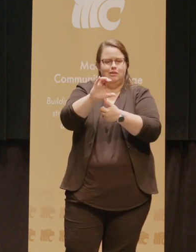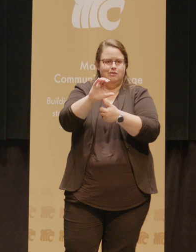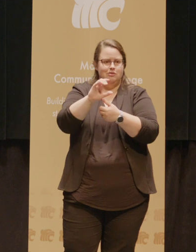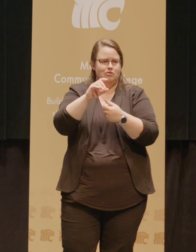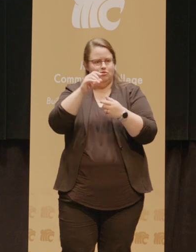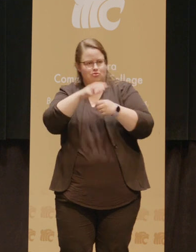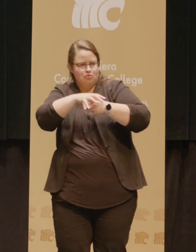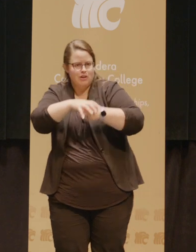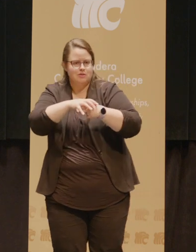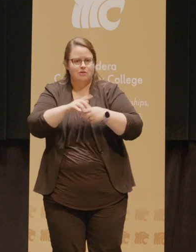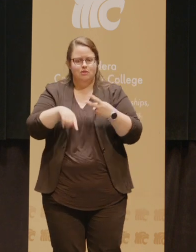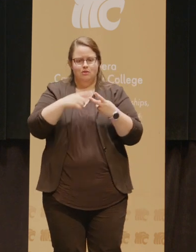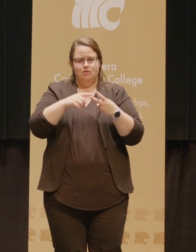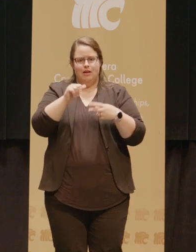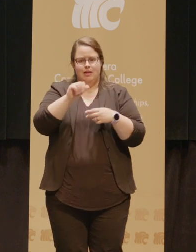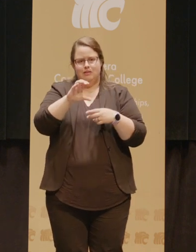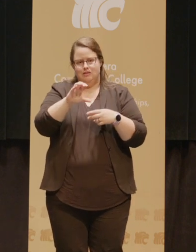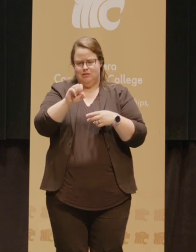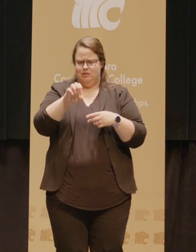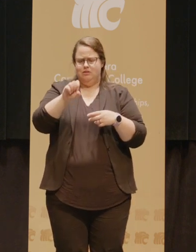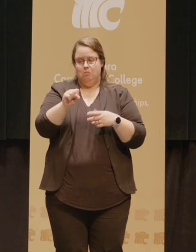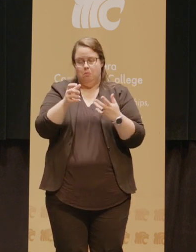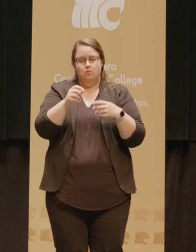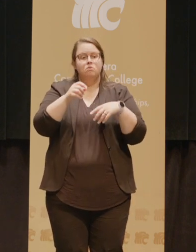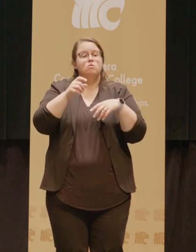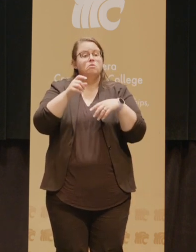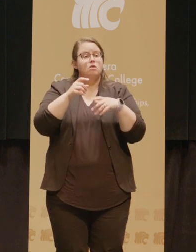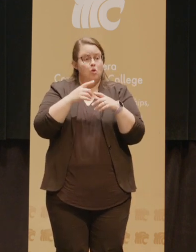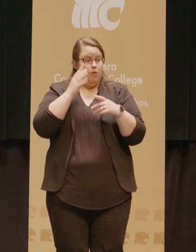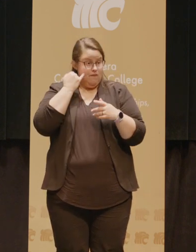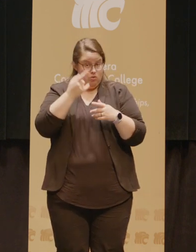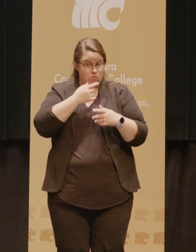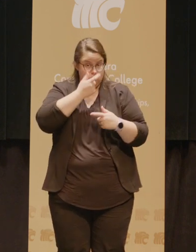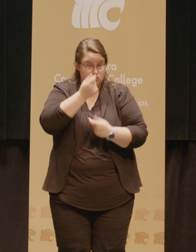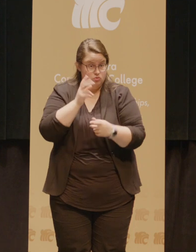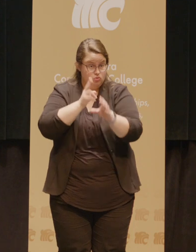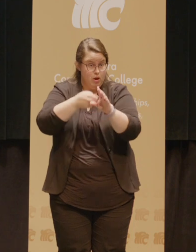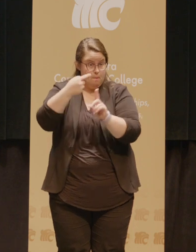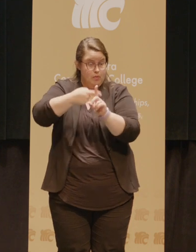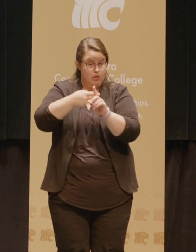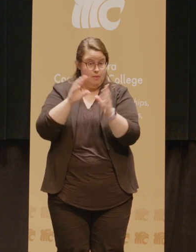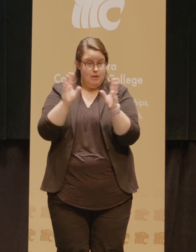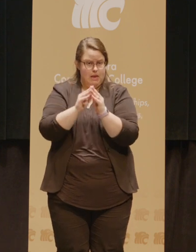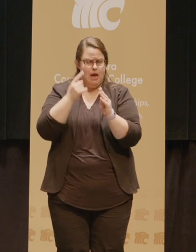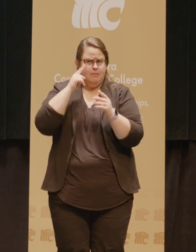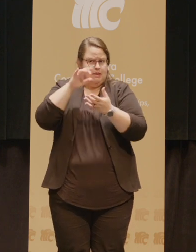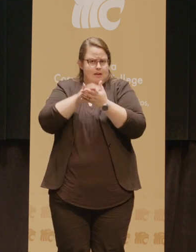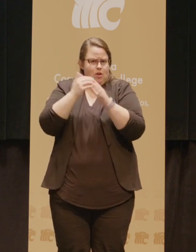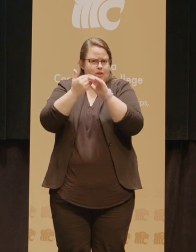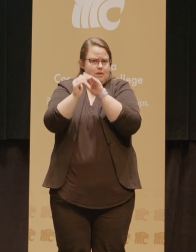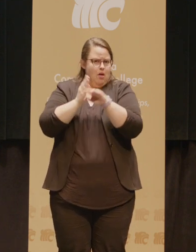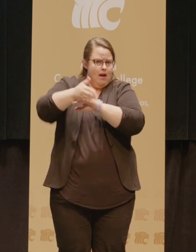like that. So if you are interested in joining our monthly meeting, I think there's going to be an email sent out after this that's